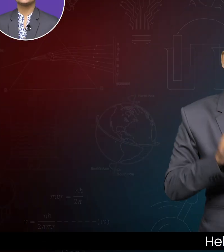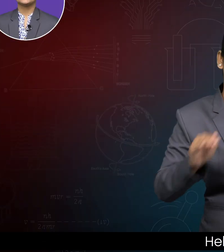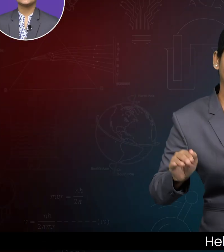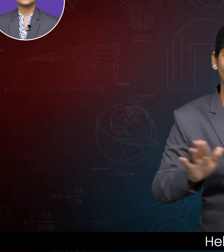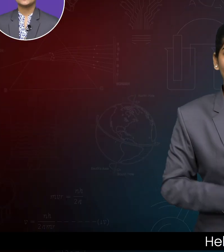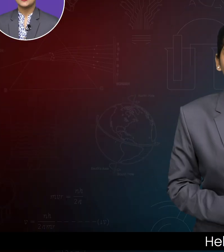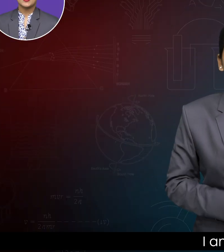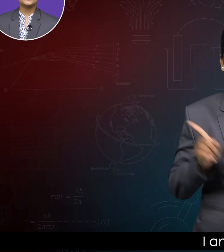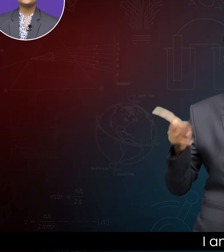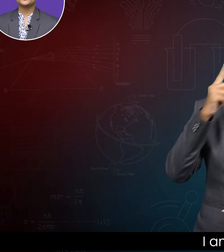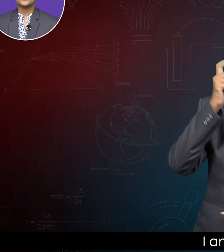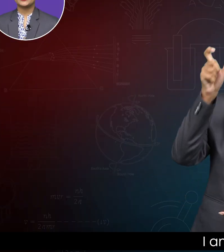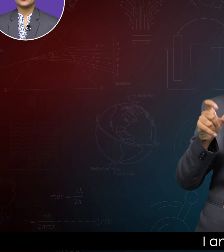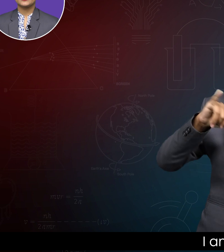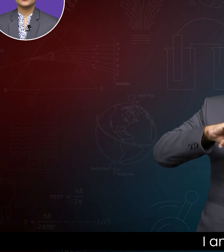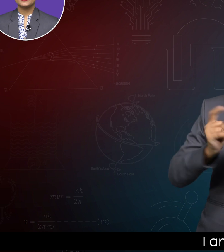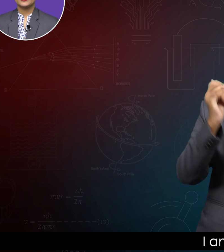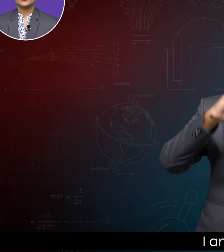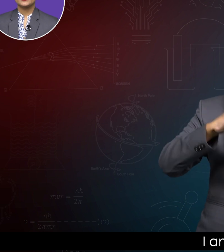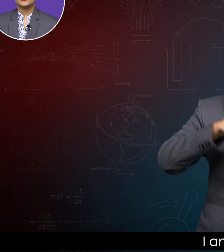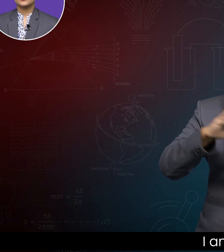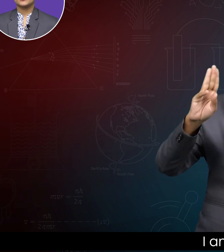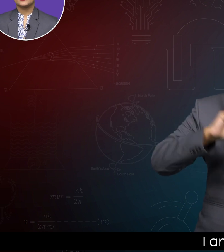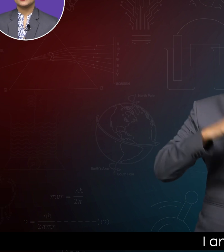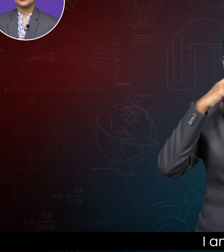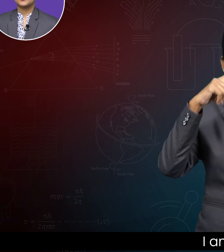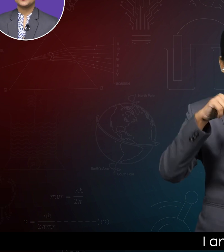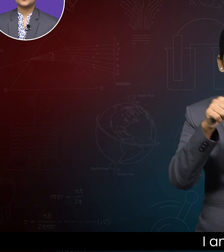children. I am Shushmita